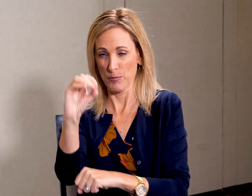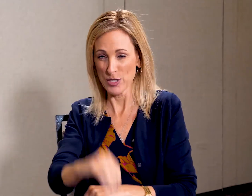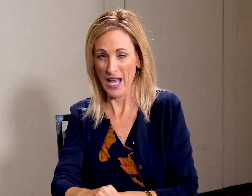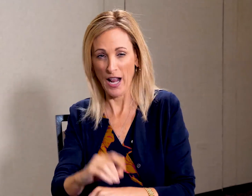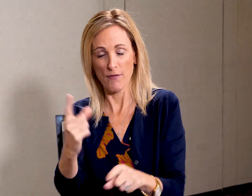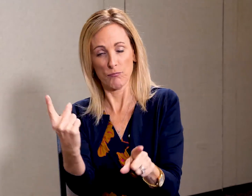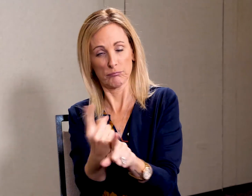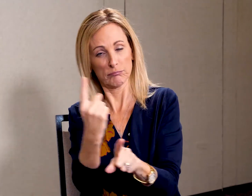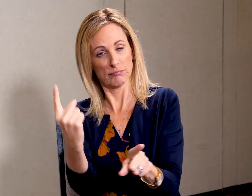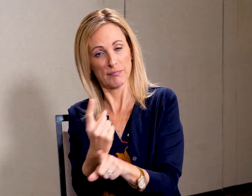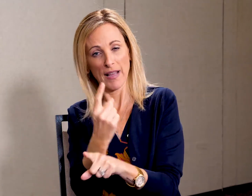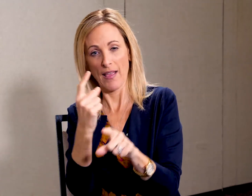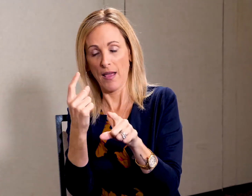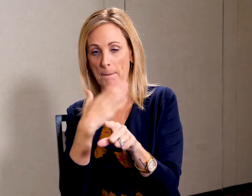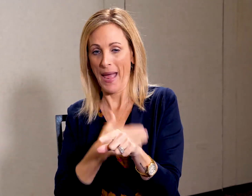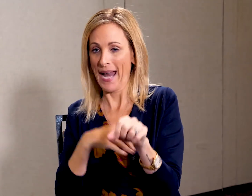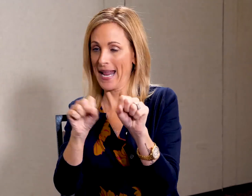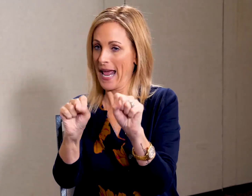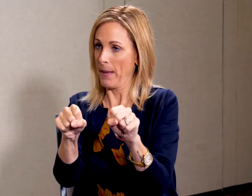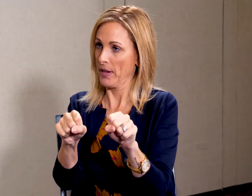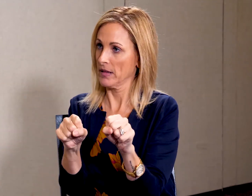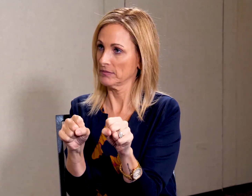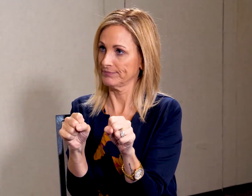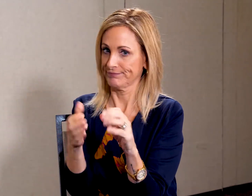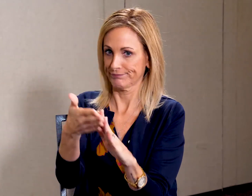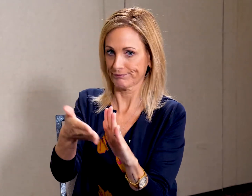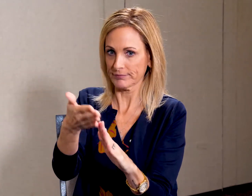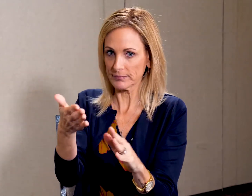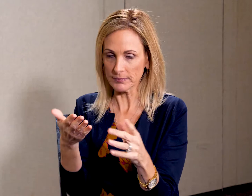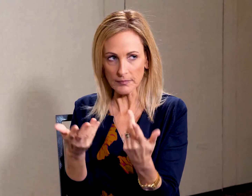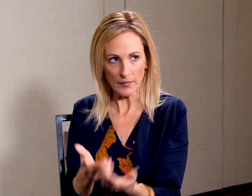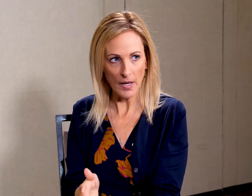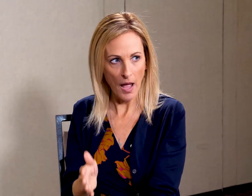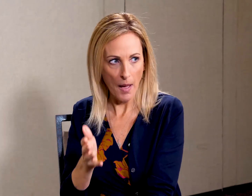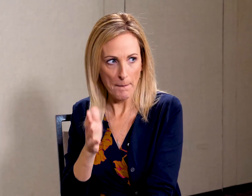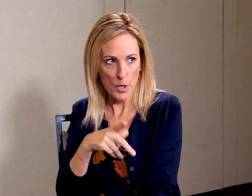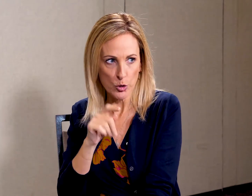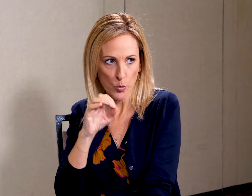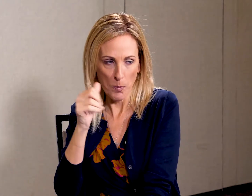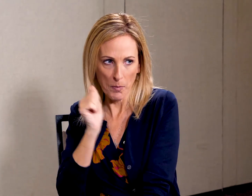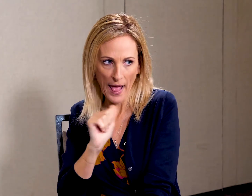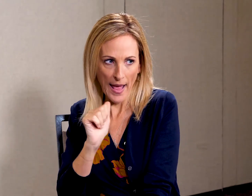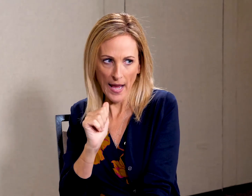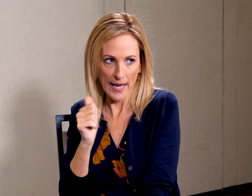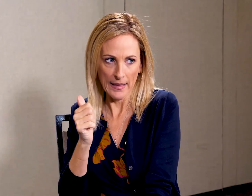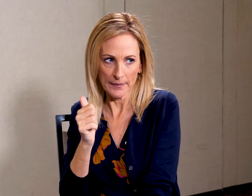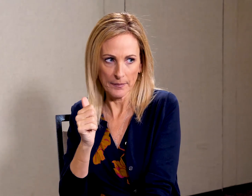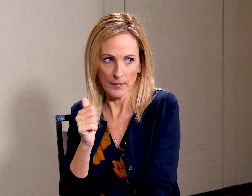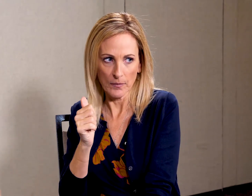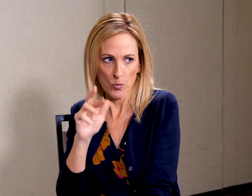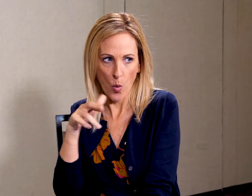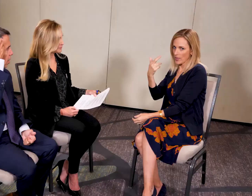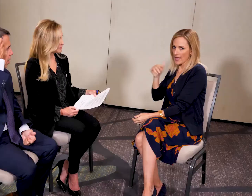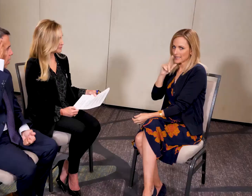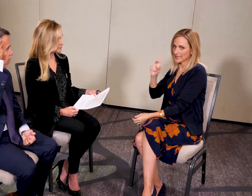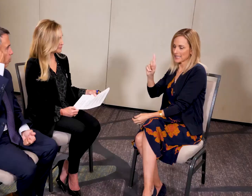quoted, 95% of roles that are disabled are not played by disabled people. And I mean, it's really, I mean,